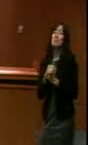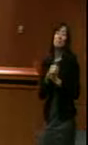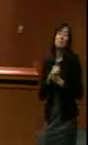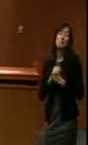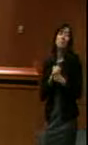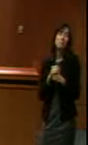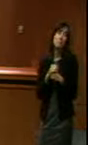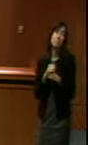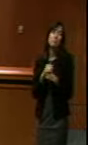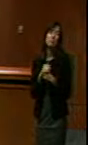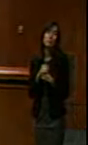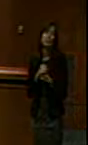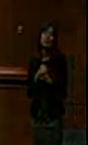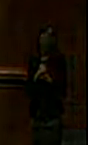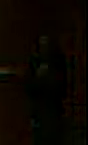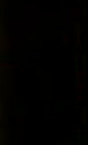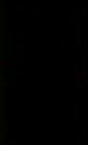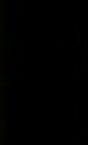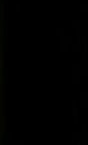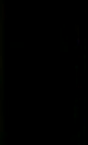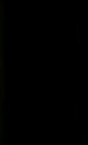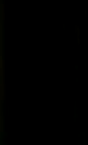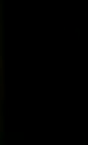I would just like to,